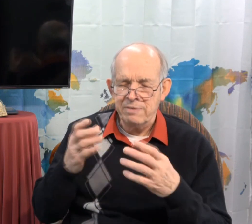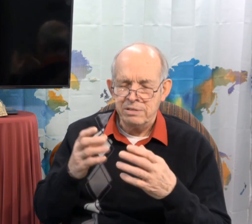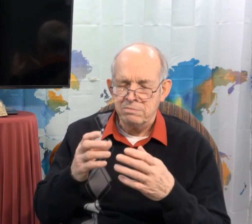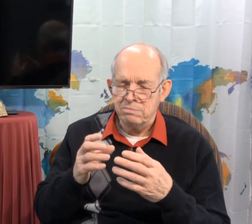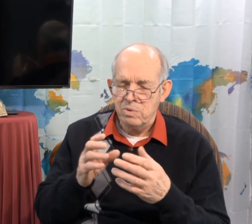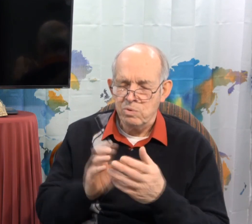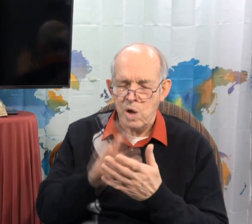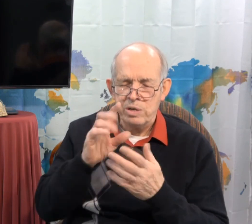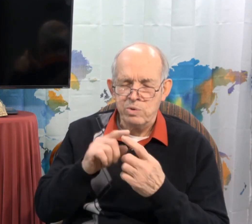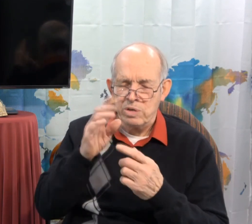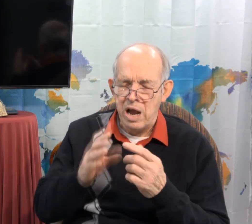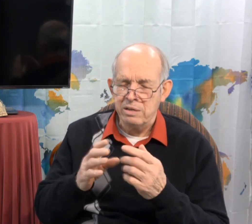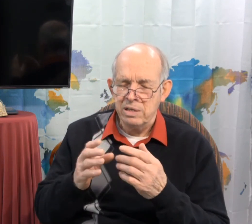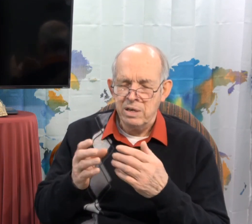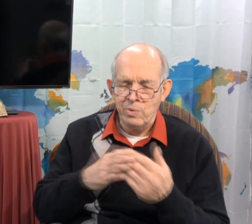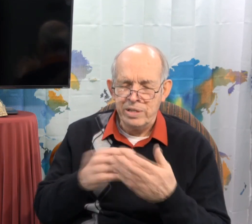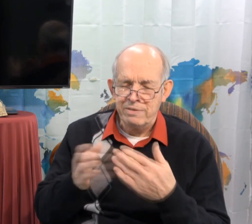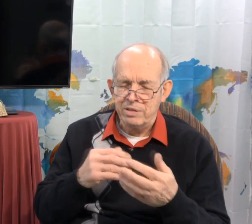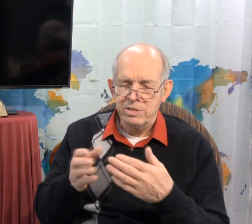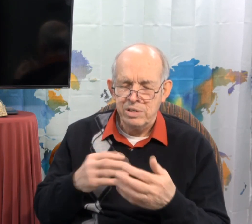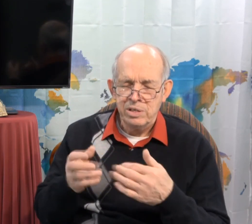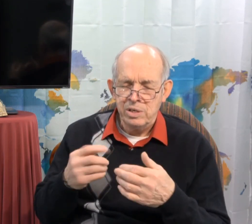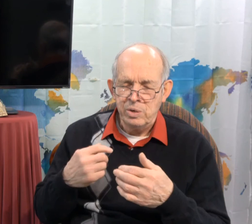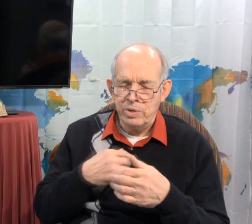Giving glory to God whatever we do.